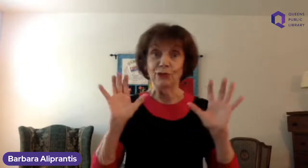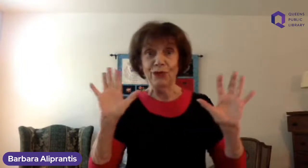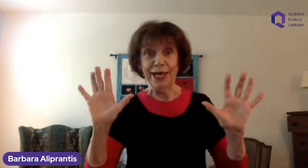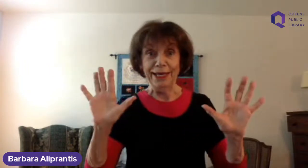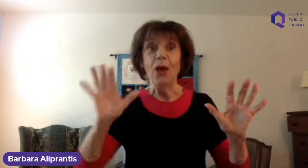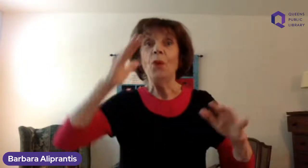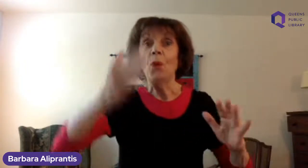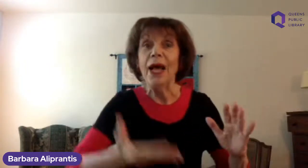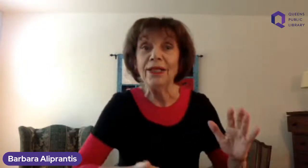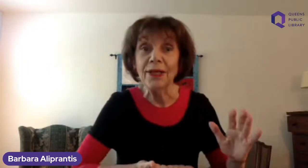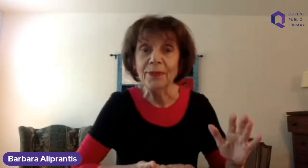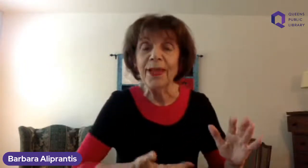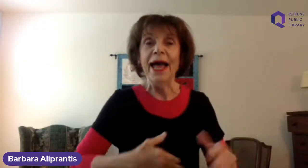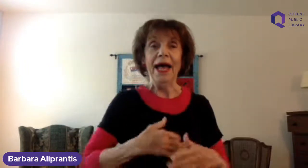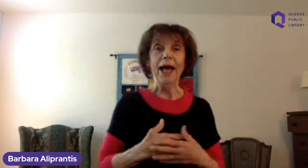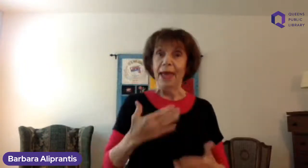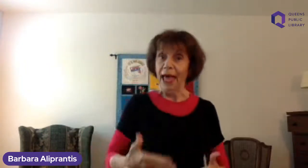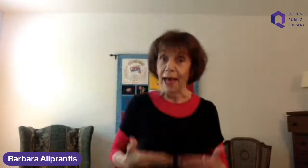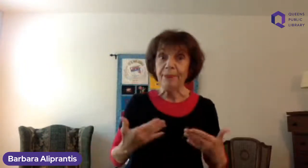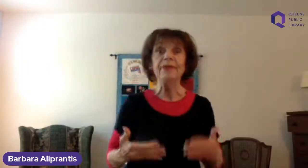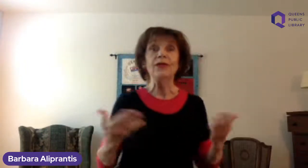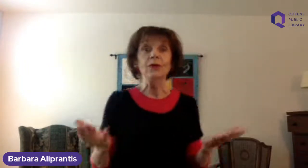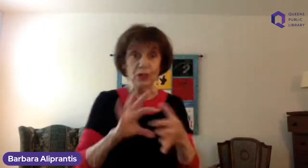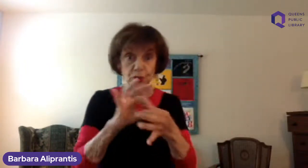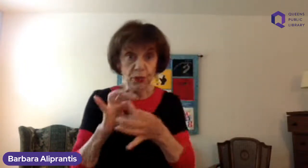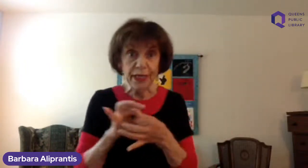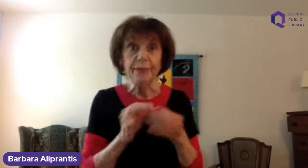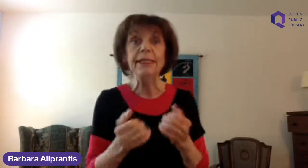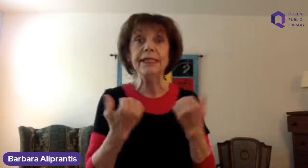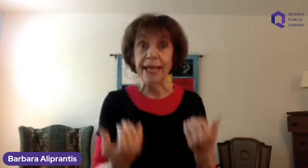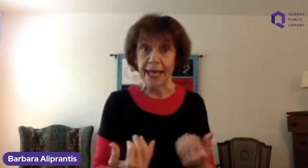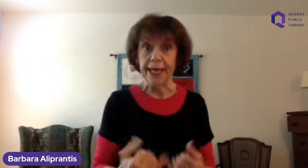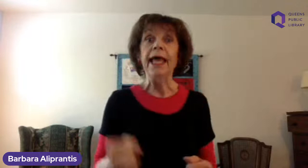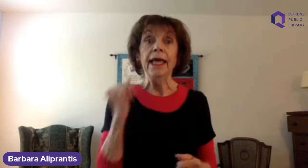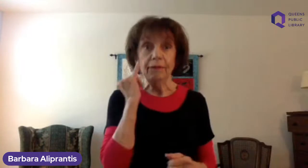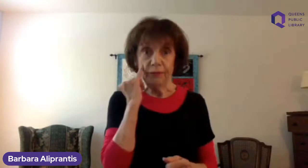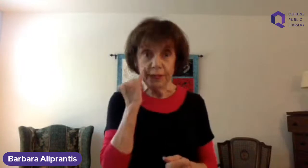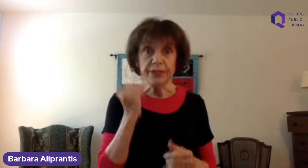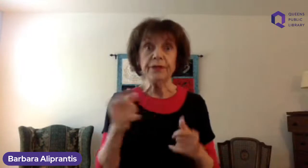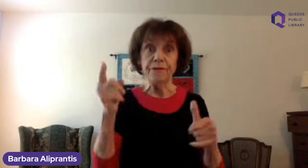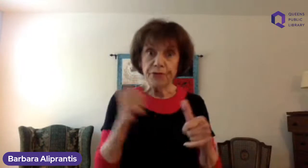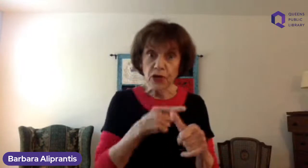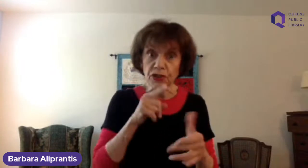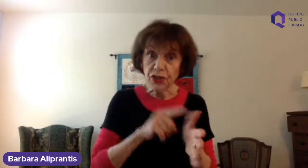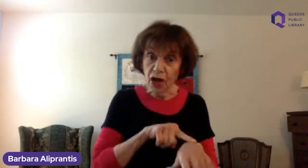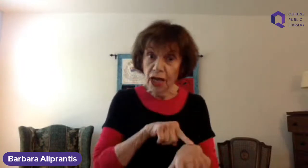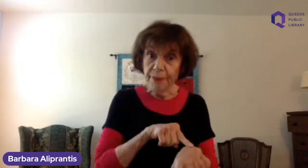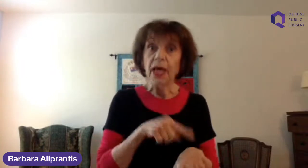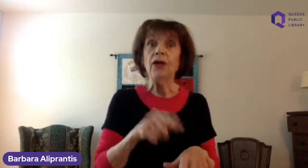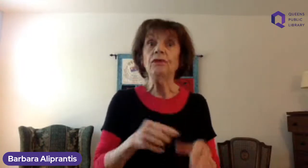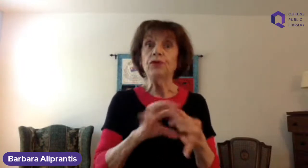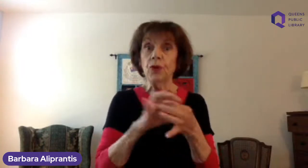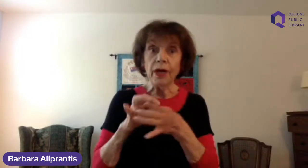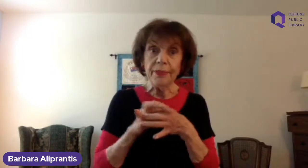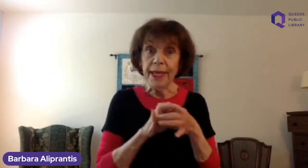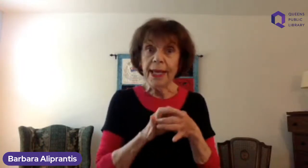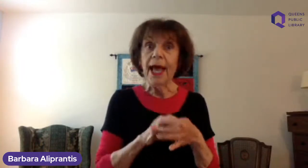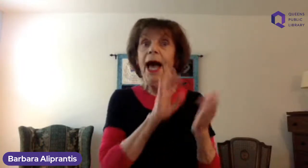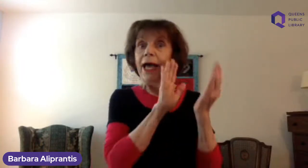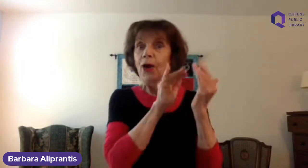great. Welcome. I'm happy that you are joining me today. If this is the first time you join me, I